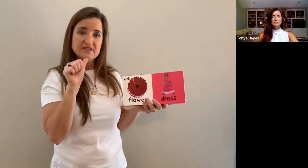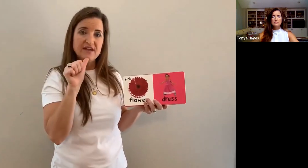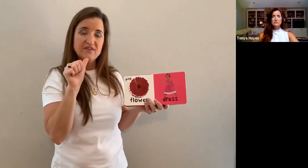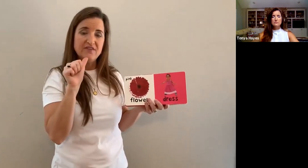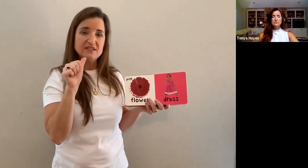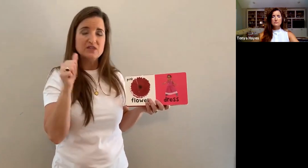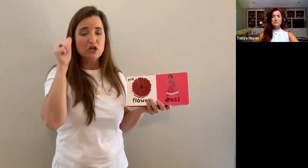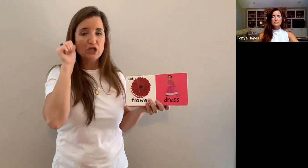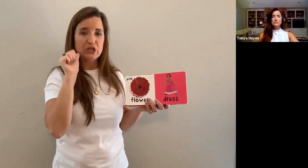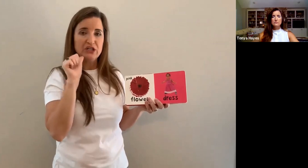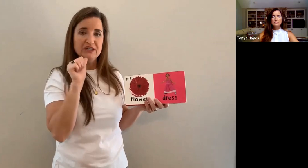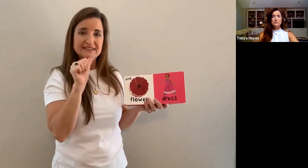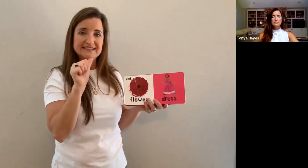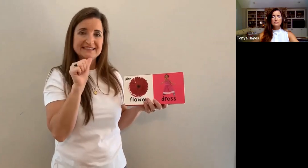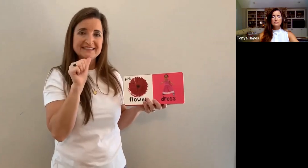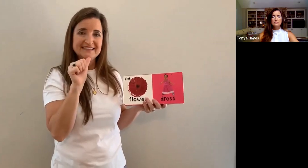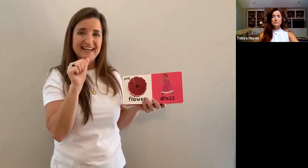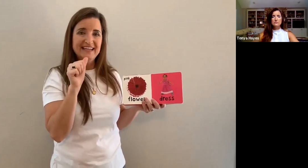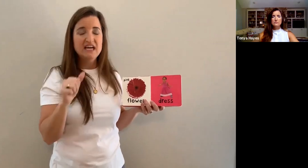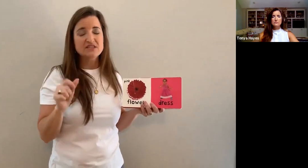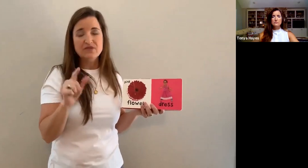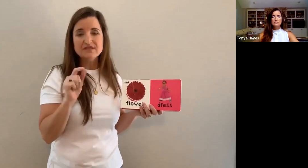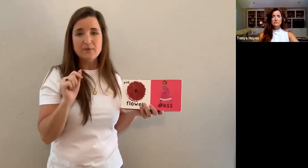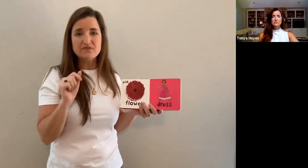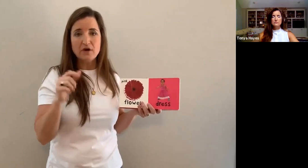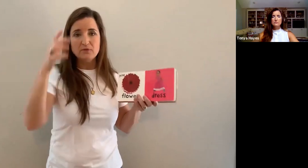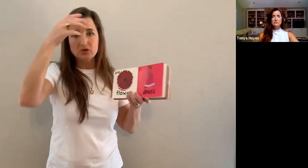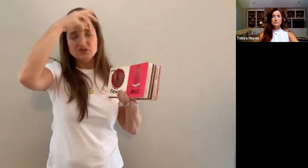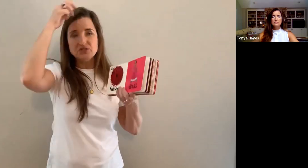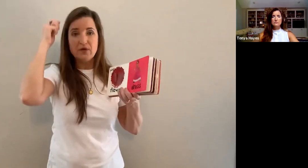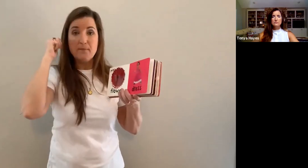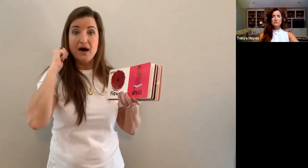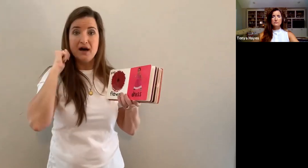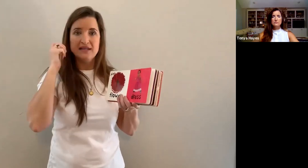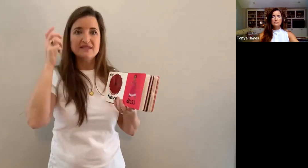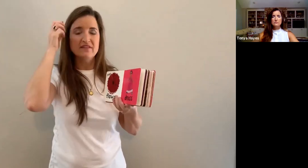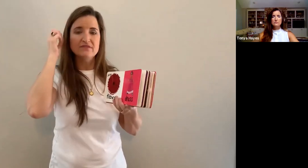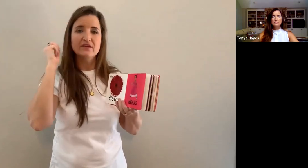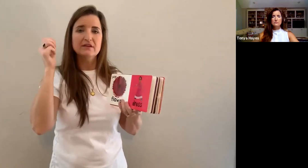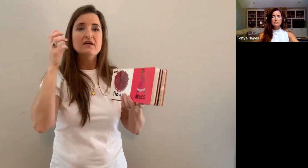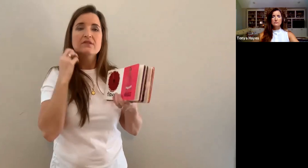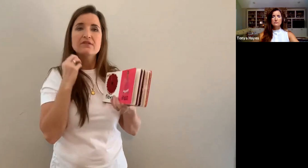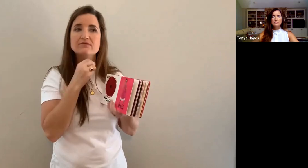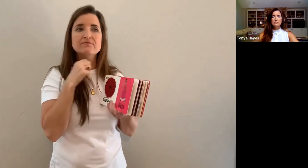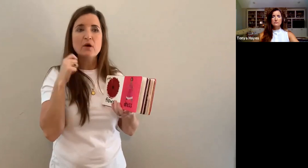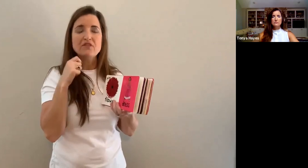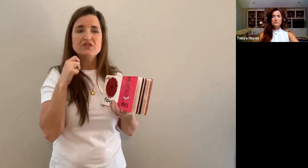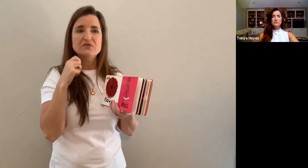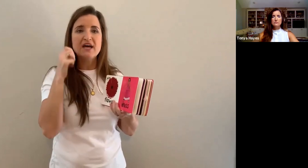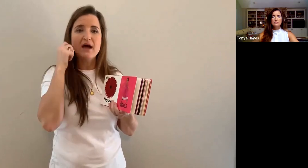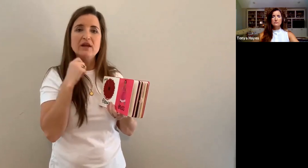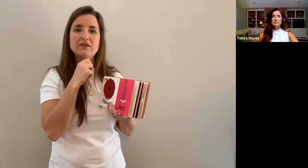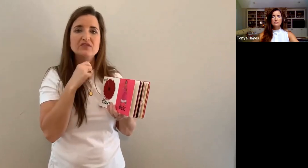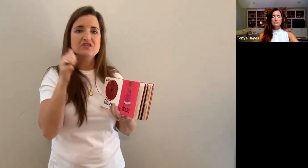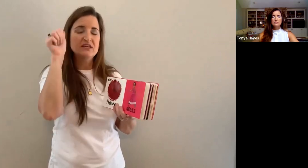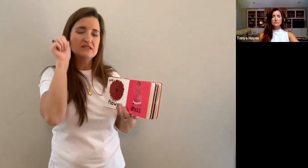stroke the side of your face. Girl. Okay, so this comes from, girls used to wear the bonnets and the part that you